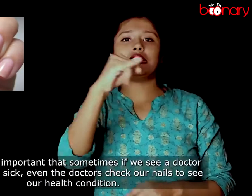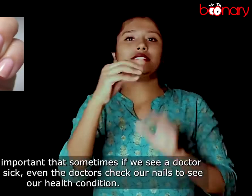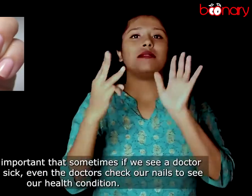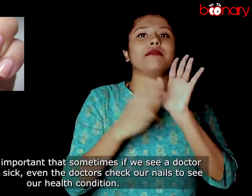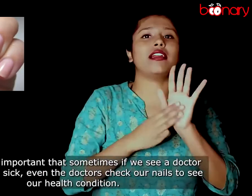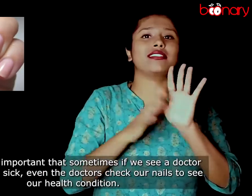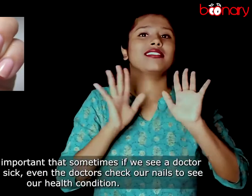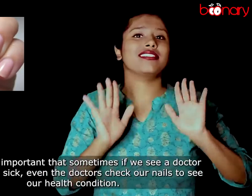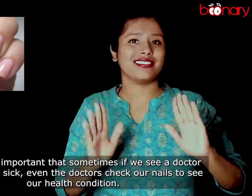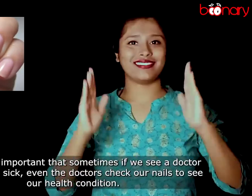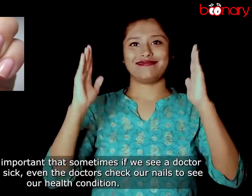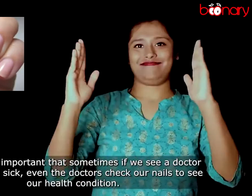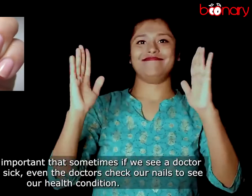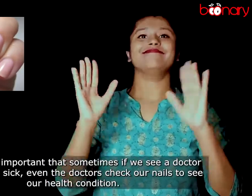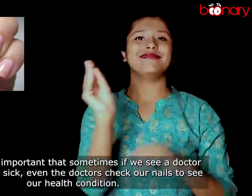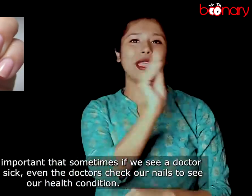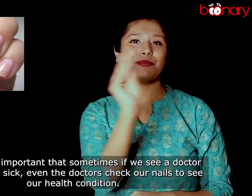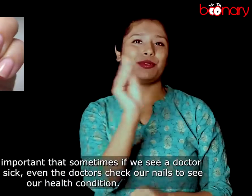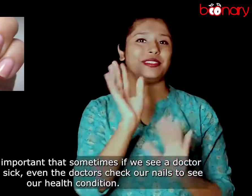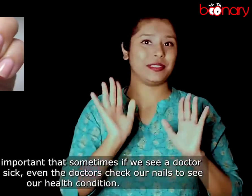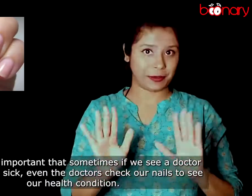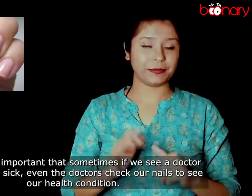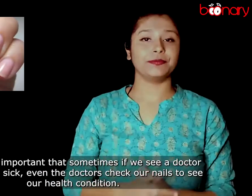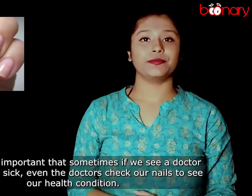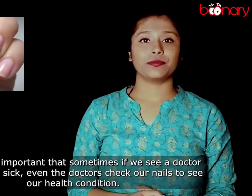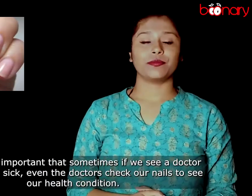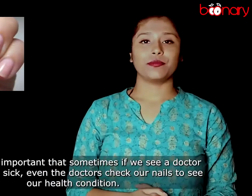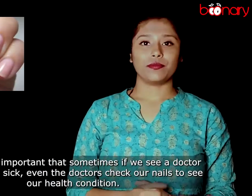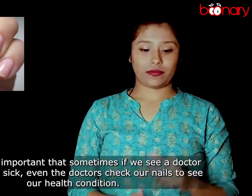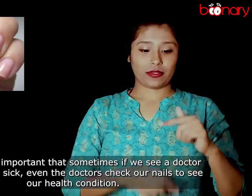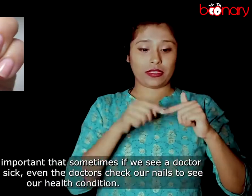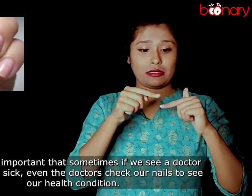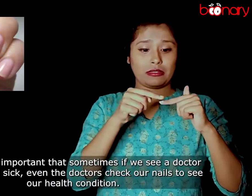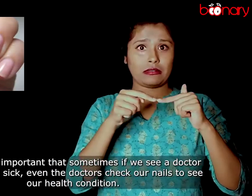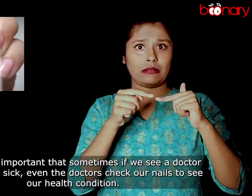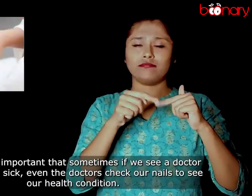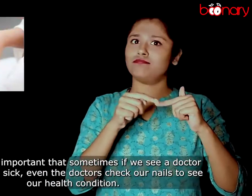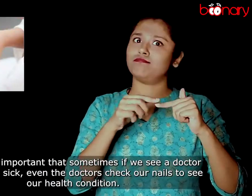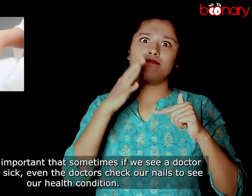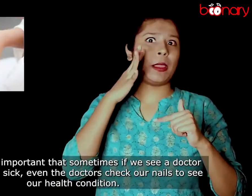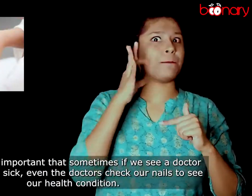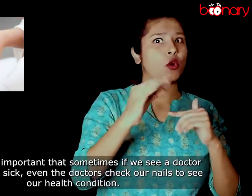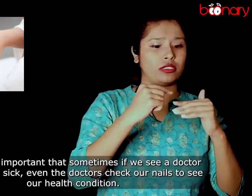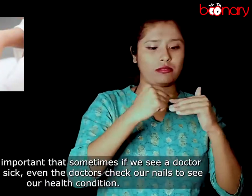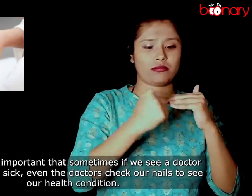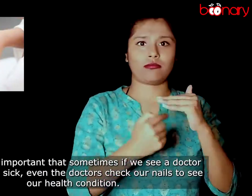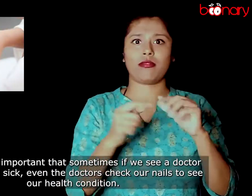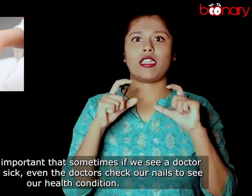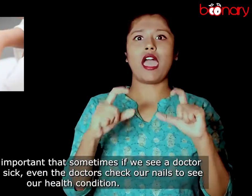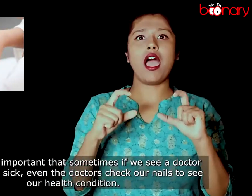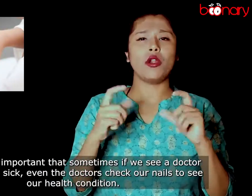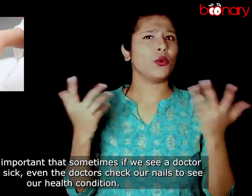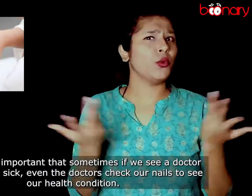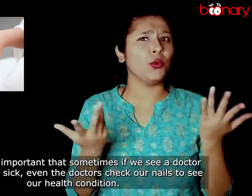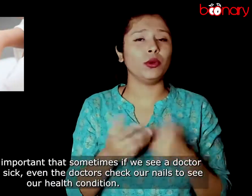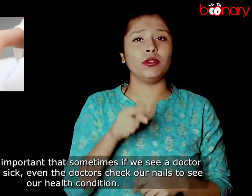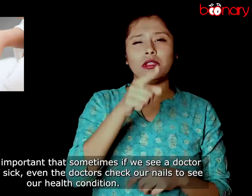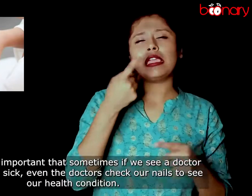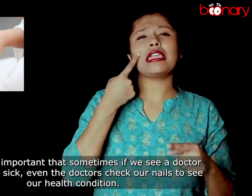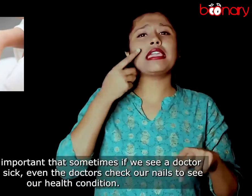Nails are so important that sometimes if we see a doctor when we fall sick, even the